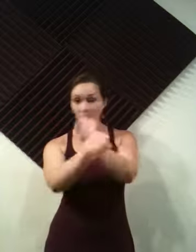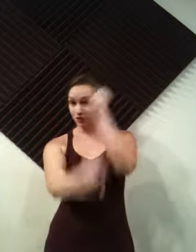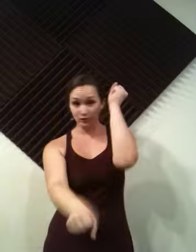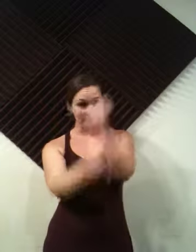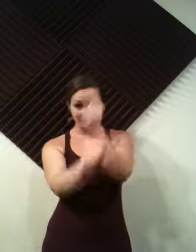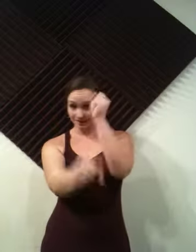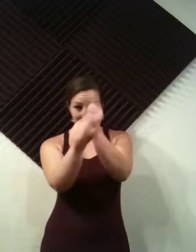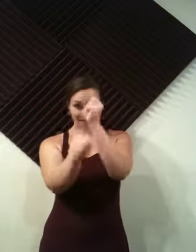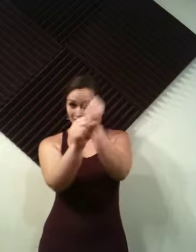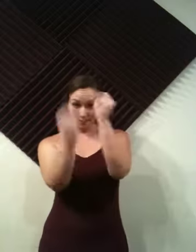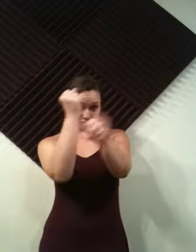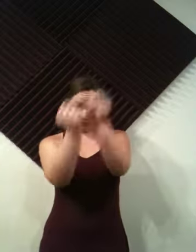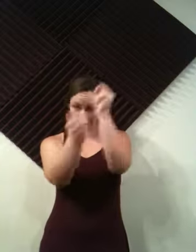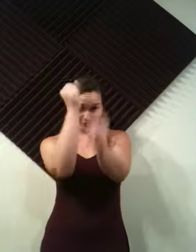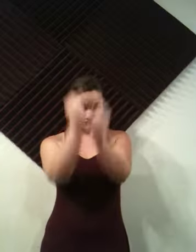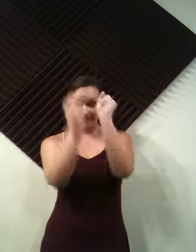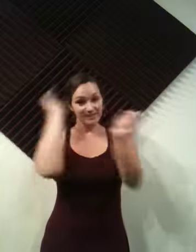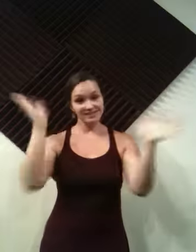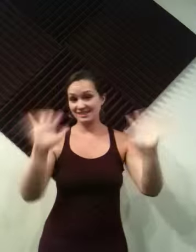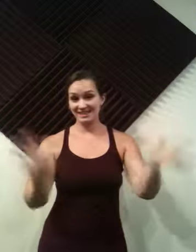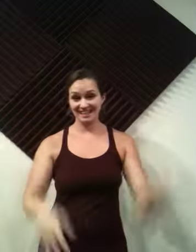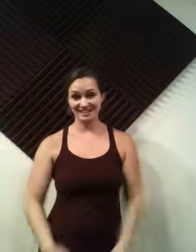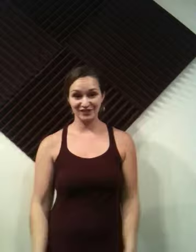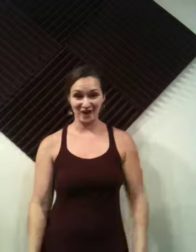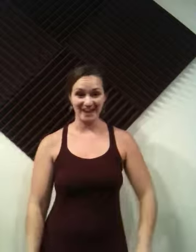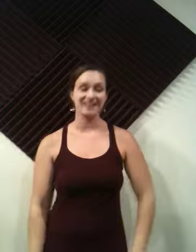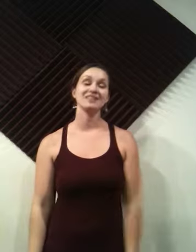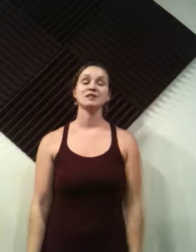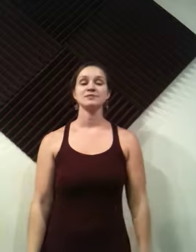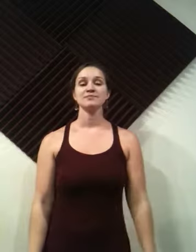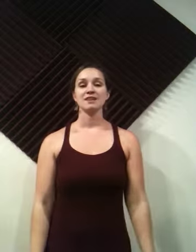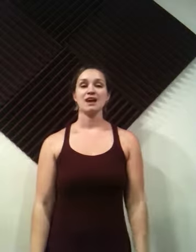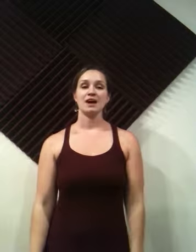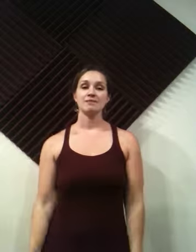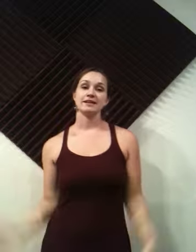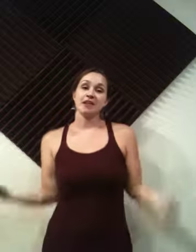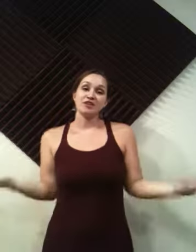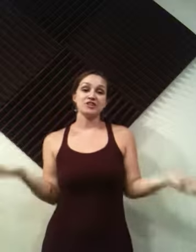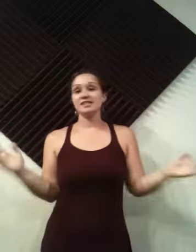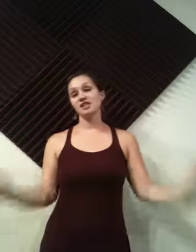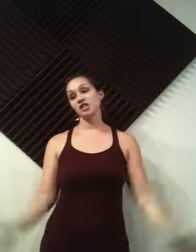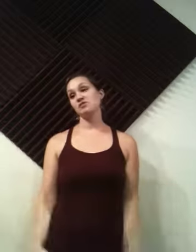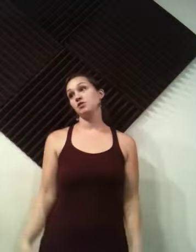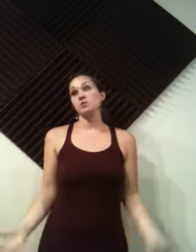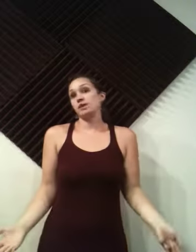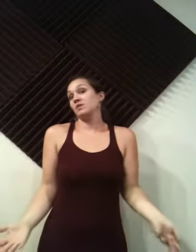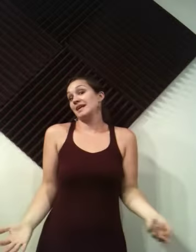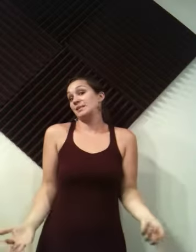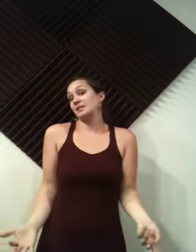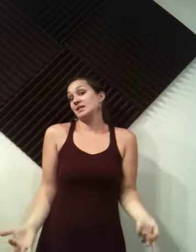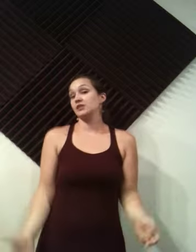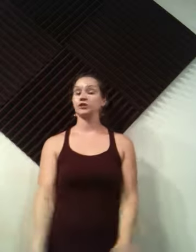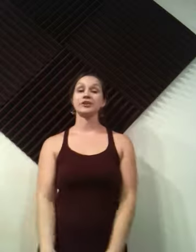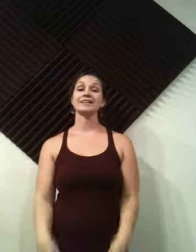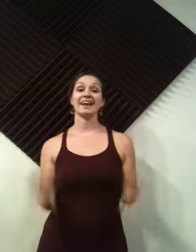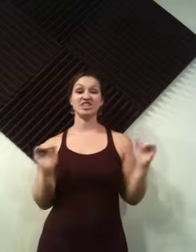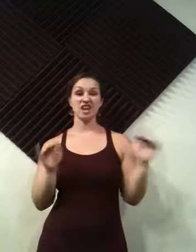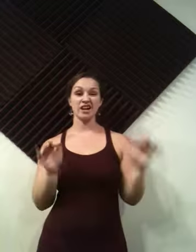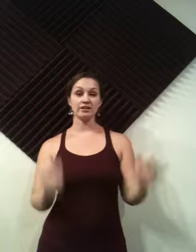all doing some form of this, that's fine. Another distinction, if you really want to get particular and challenge